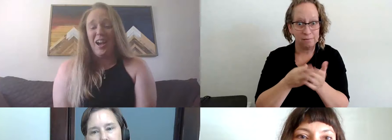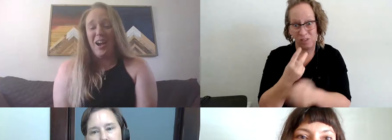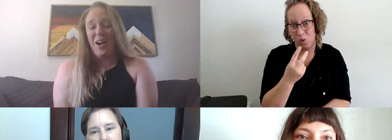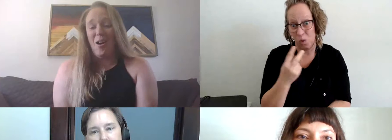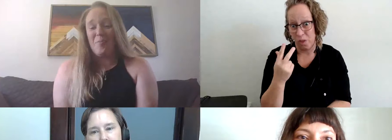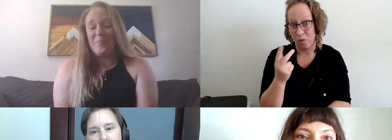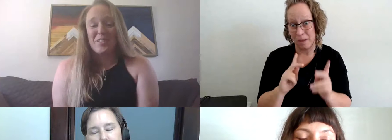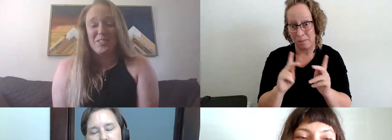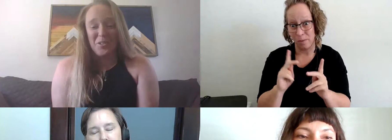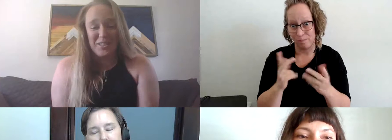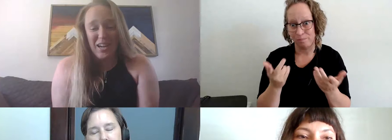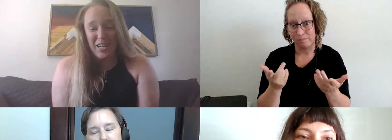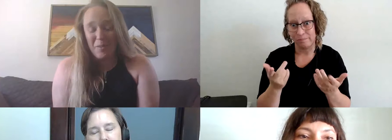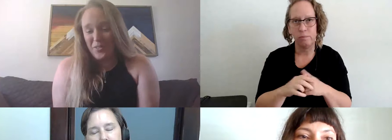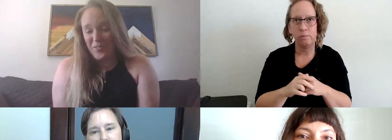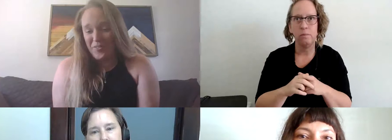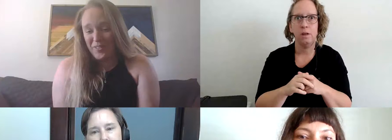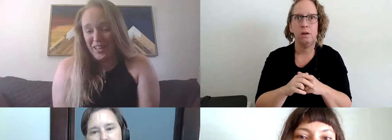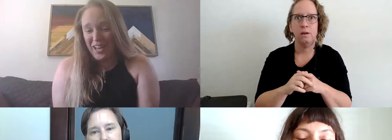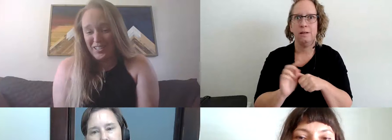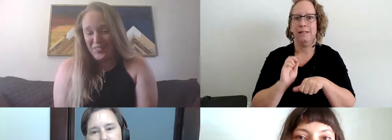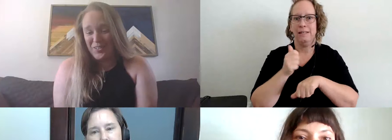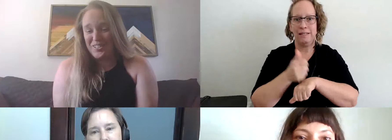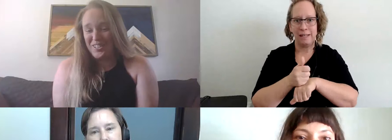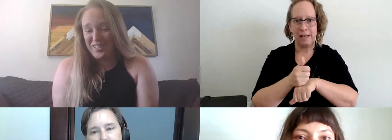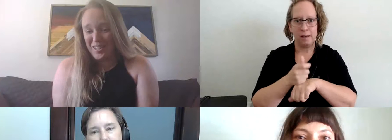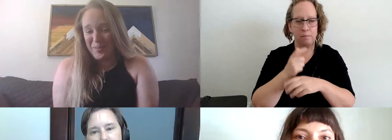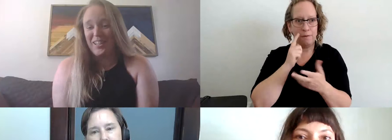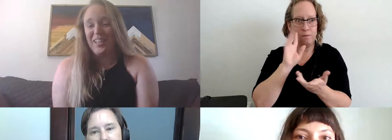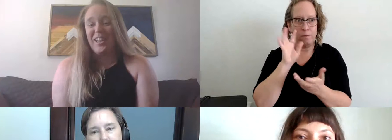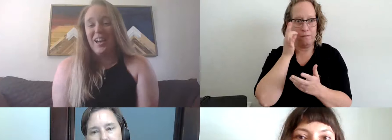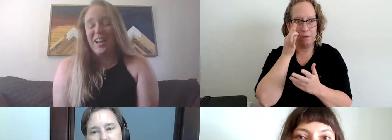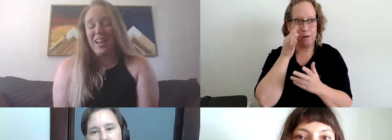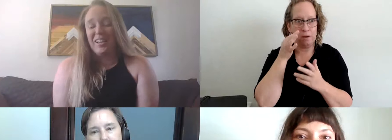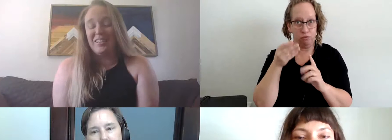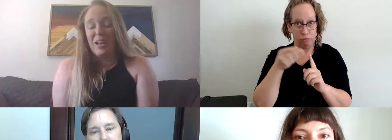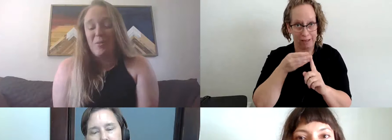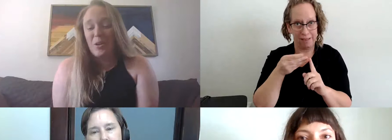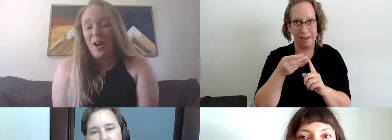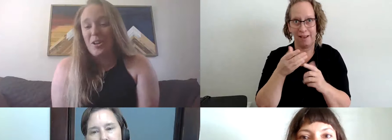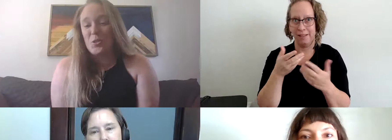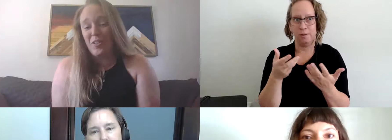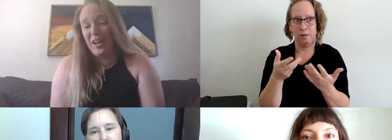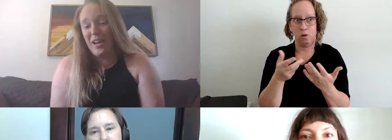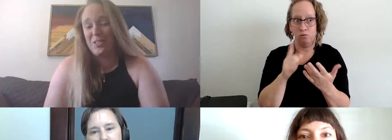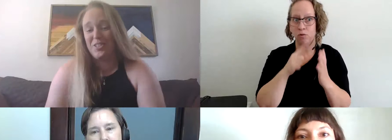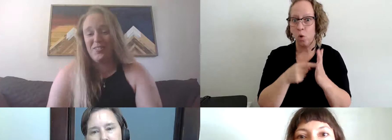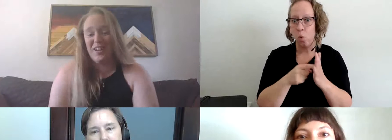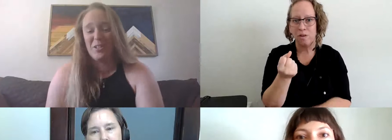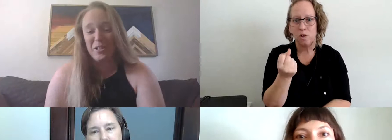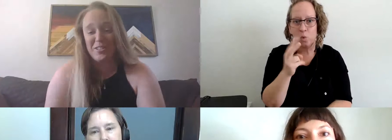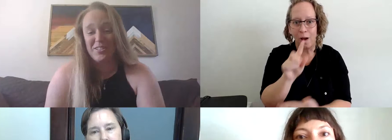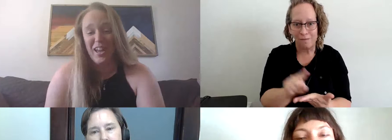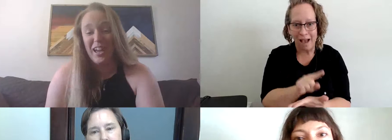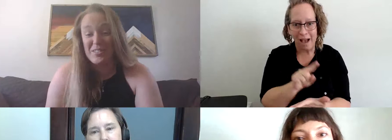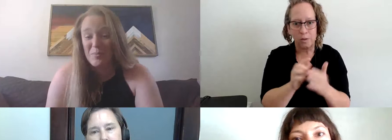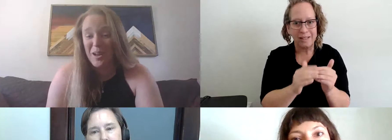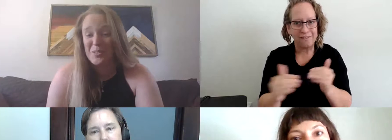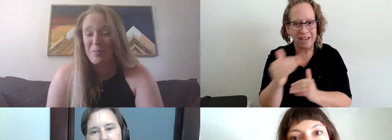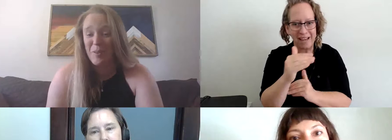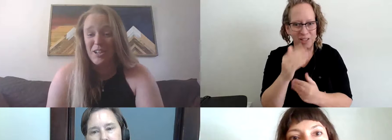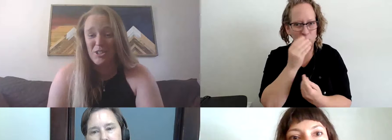3. So setting up for Fed Relay to focus on the topic, they require 12 hours advance